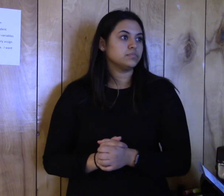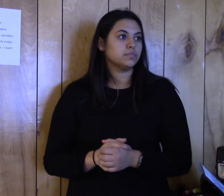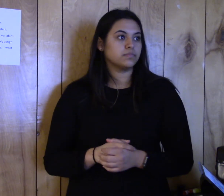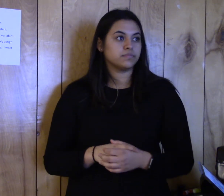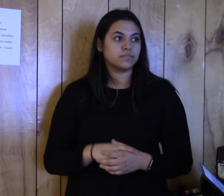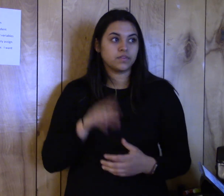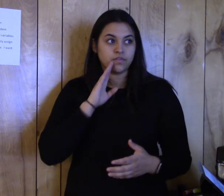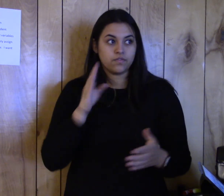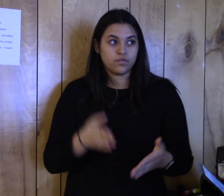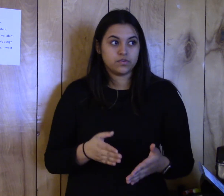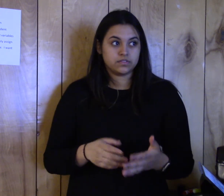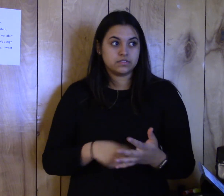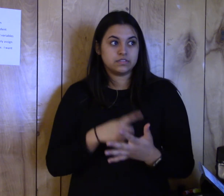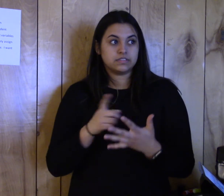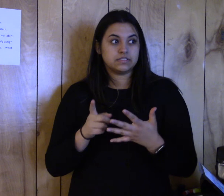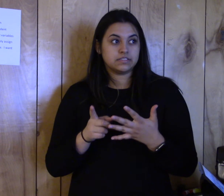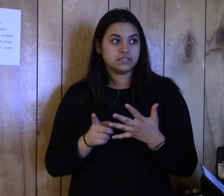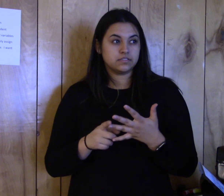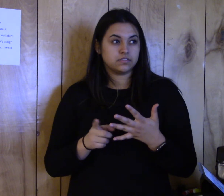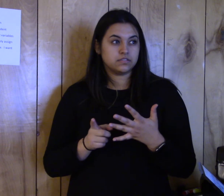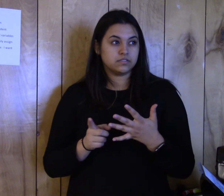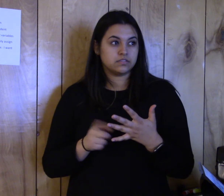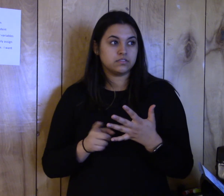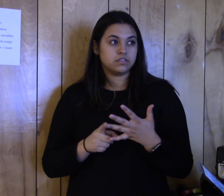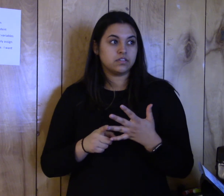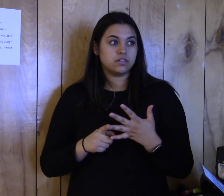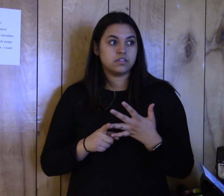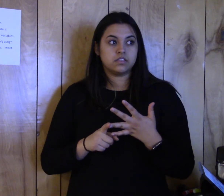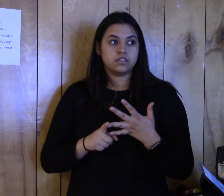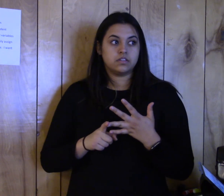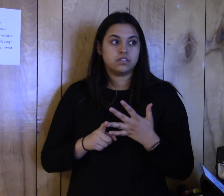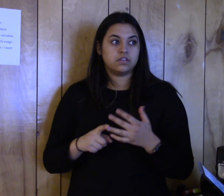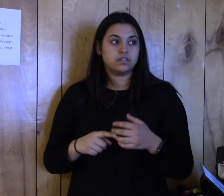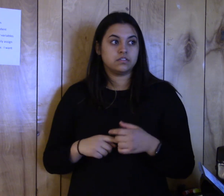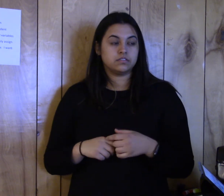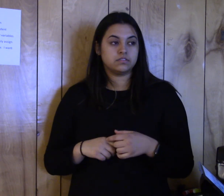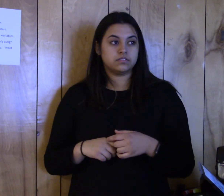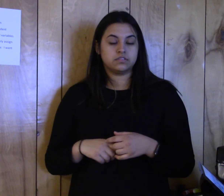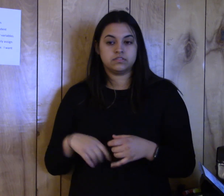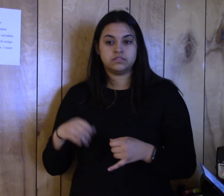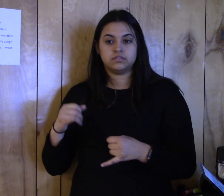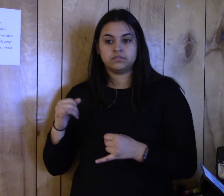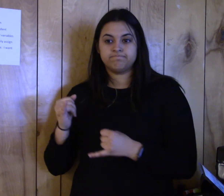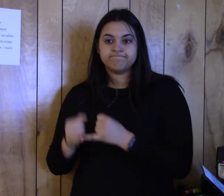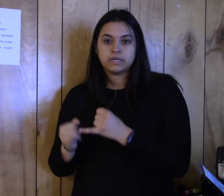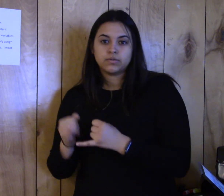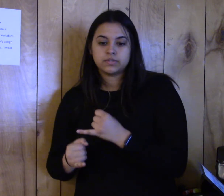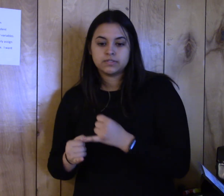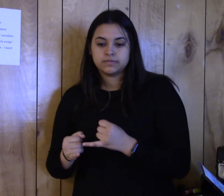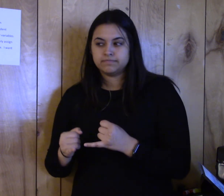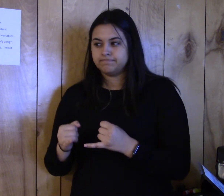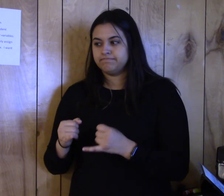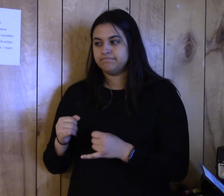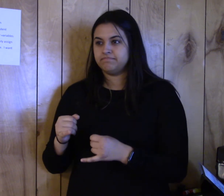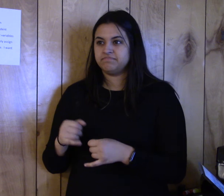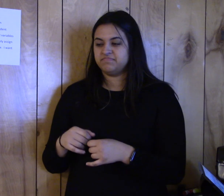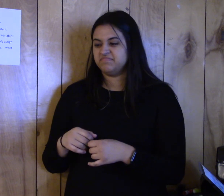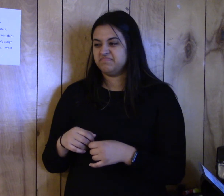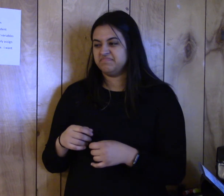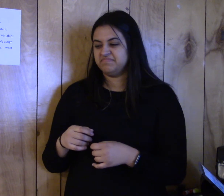the outcome evaluations. What are the outcomes? Well, there are a lot of them, no matter what you're looking at, and